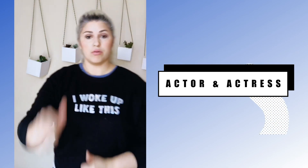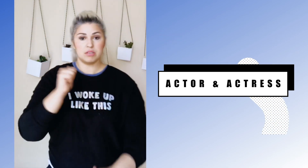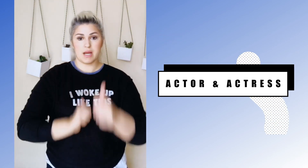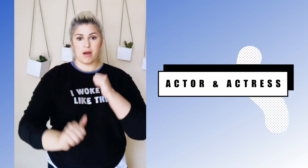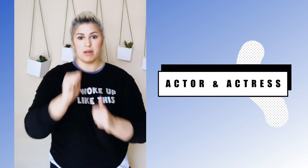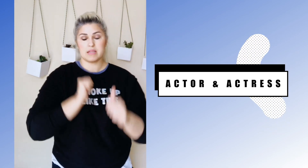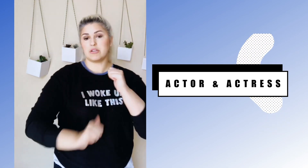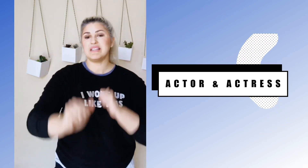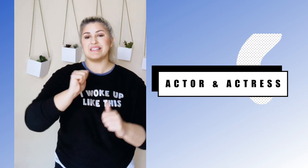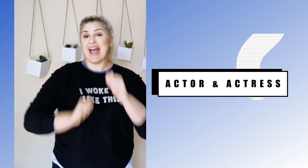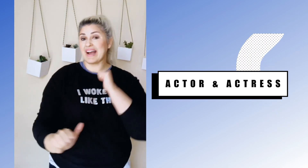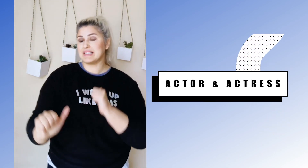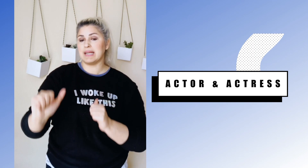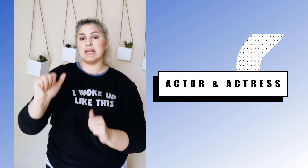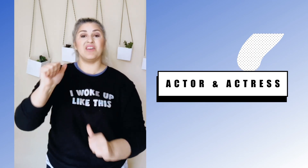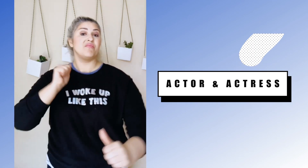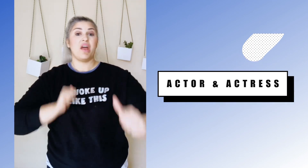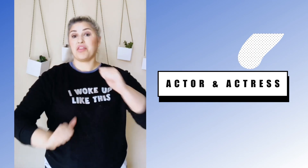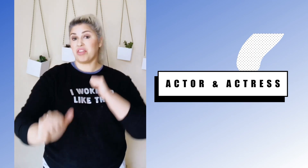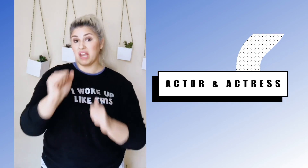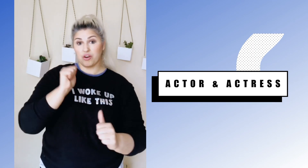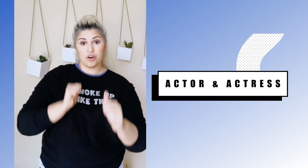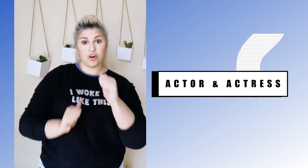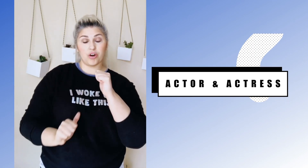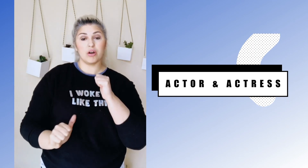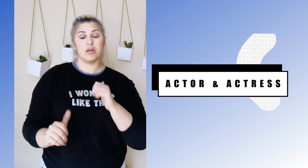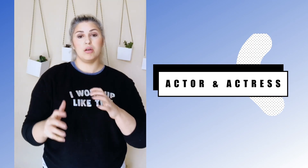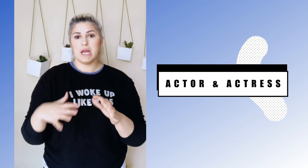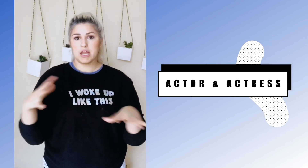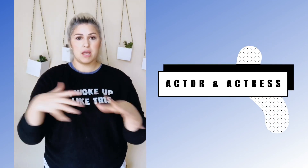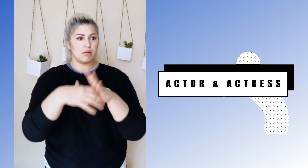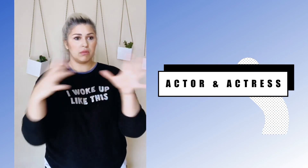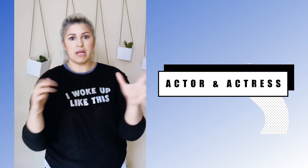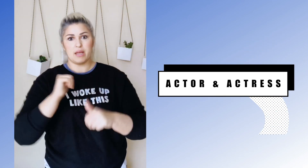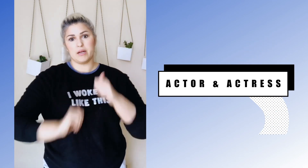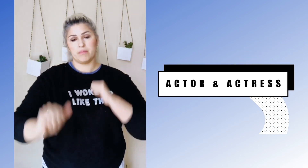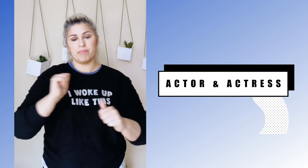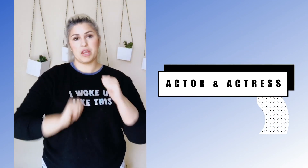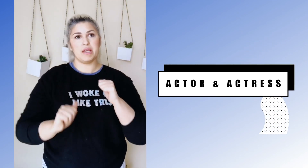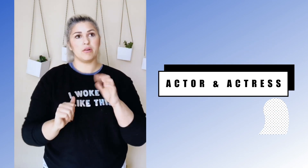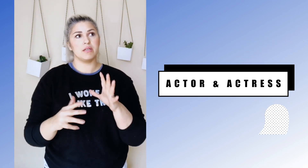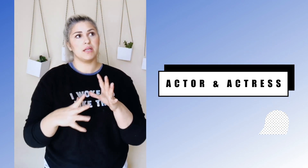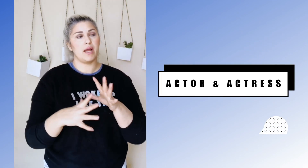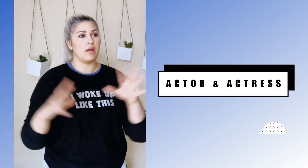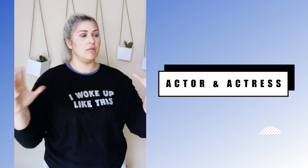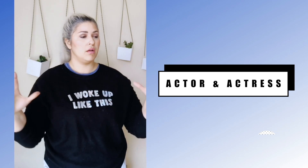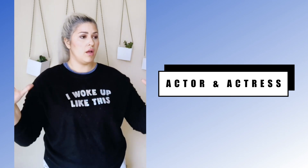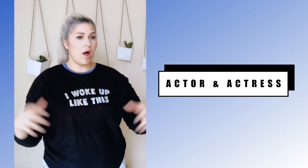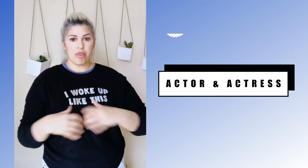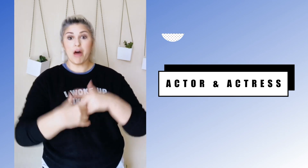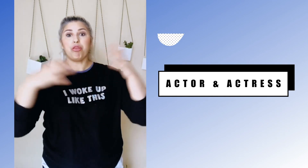I go down like this. So this is acting, theater, anything like that. Like theater as in